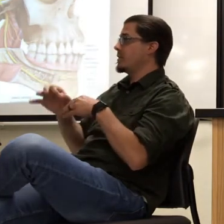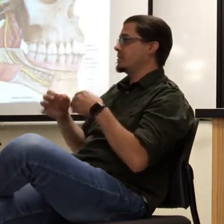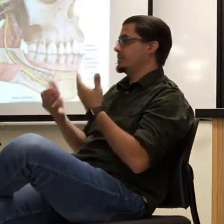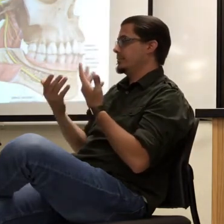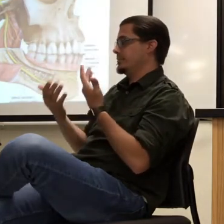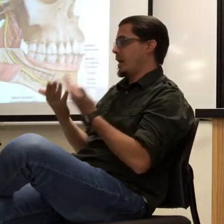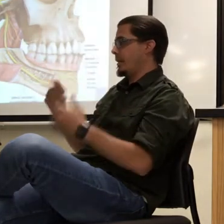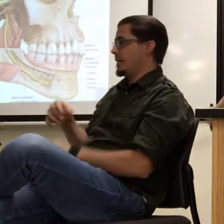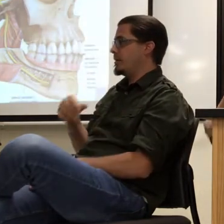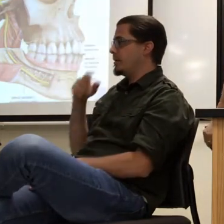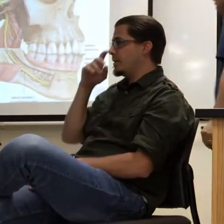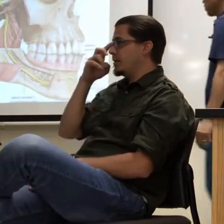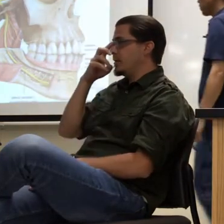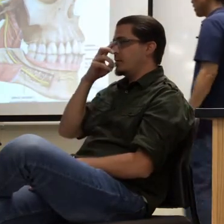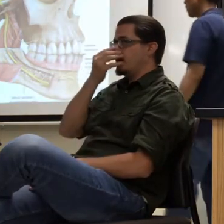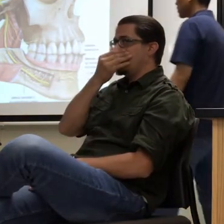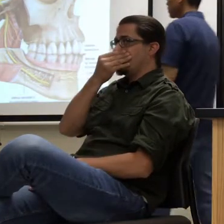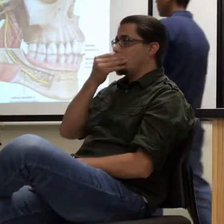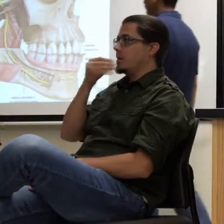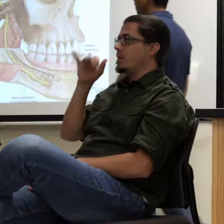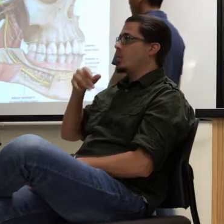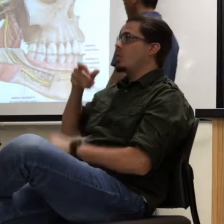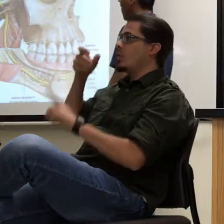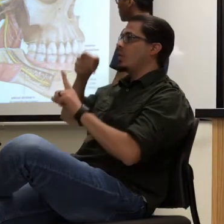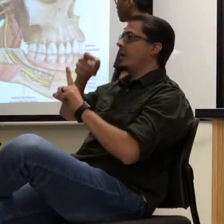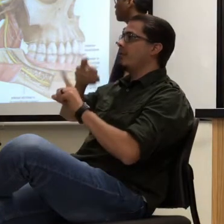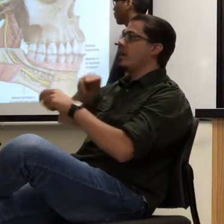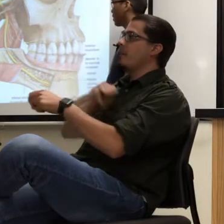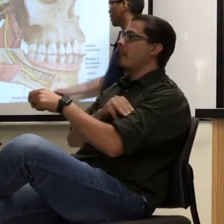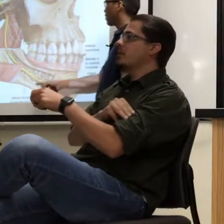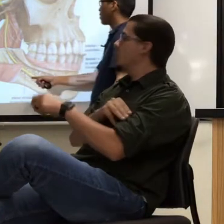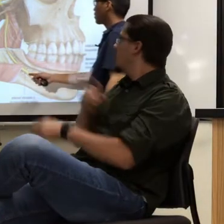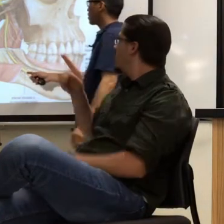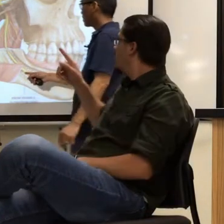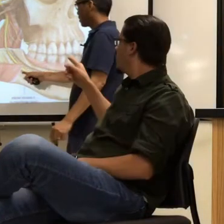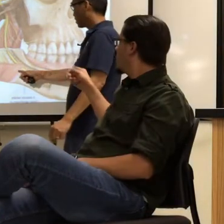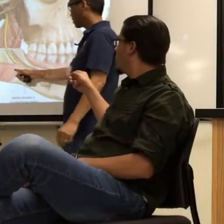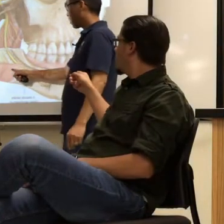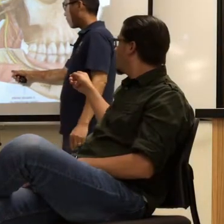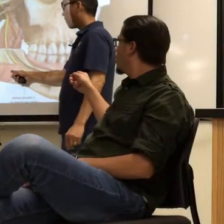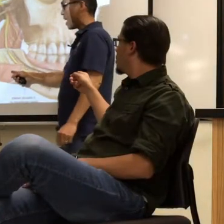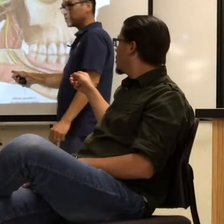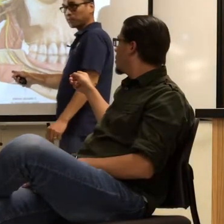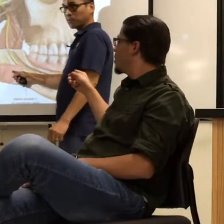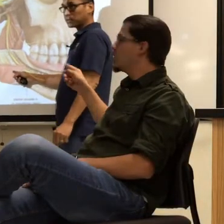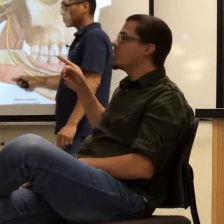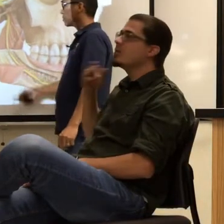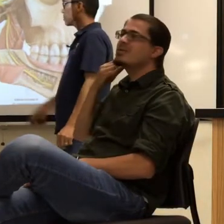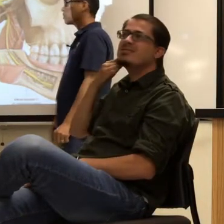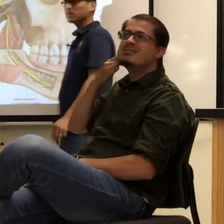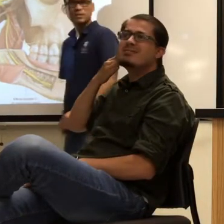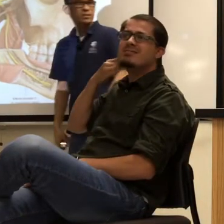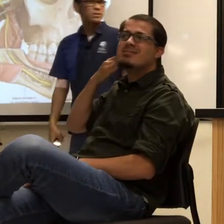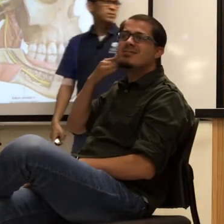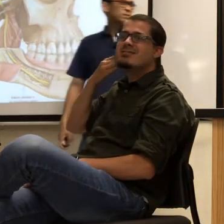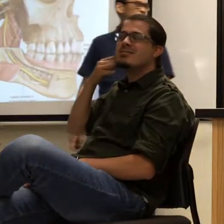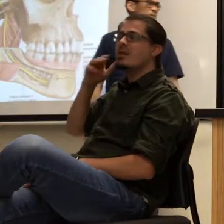branches of V3 that innervate muscles of mastication. Here's one here. It's called the masseter muscle.